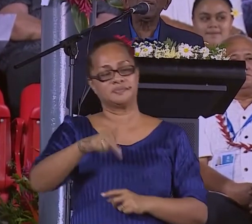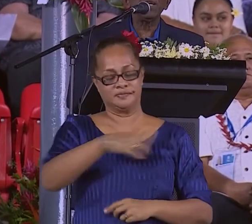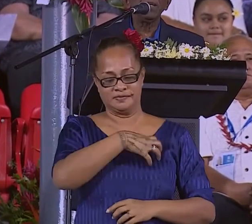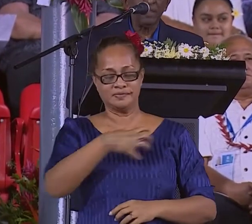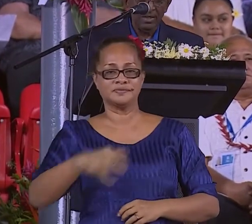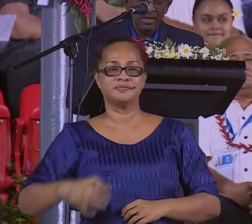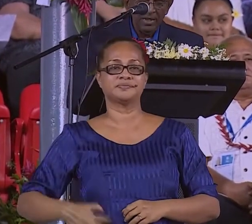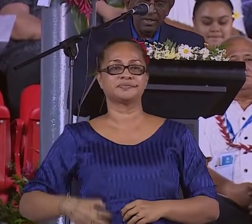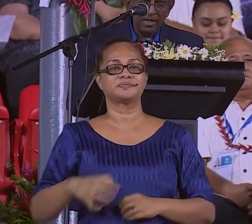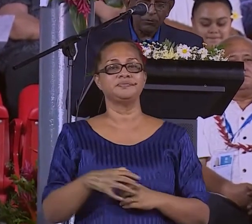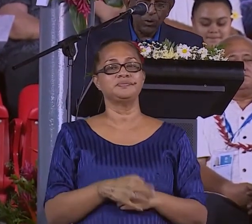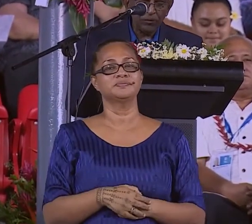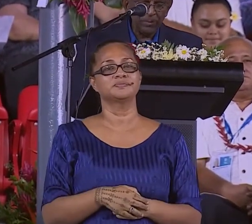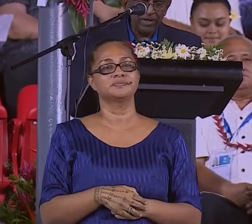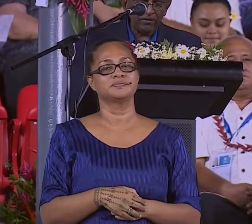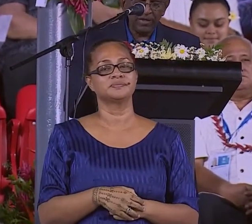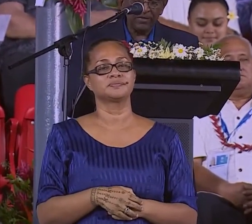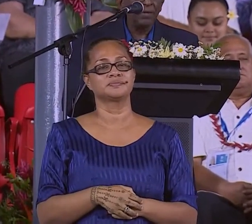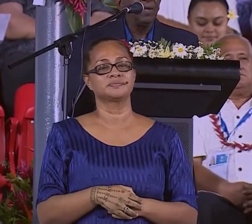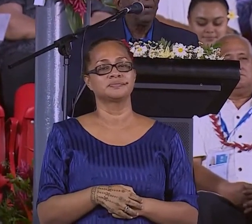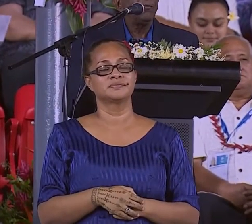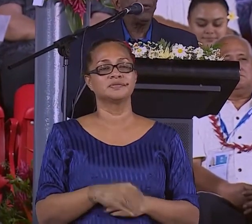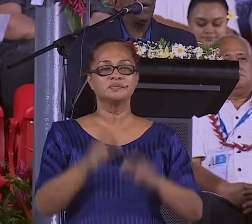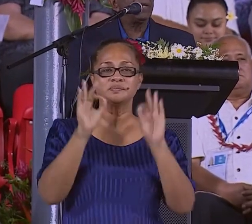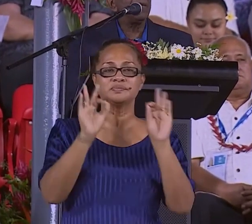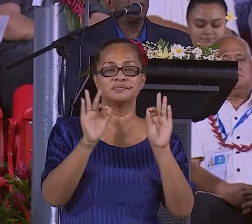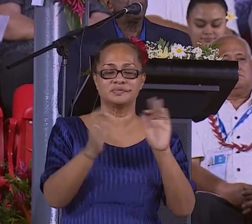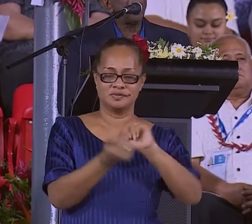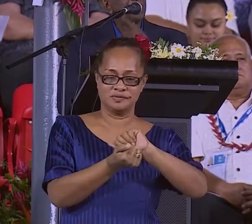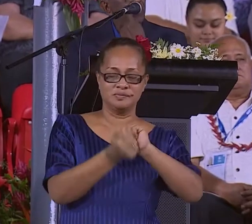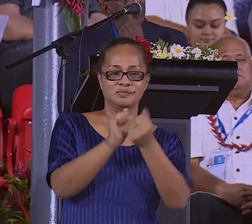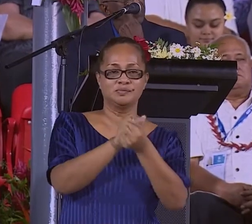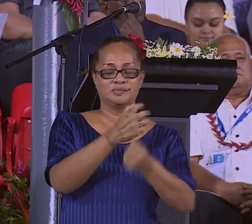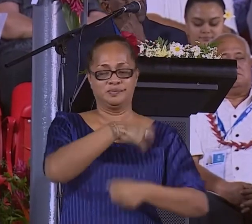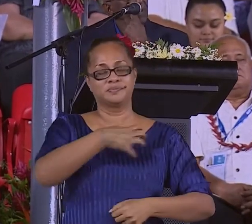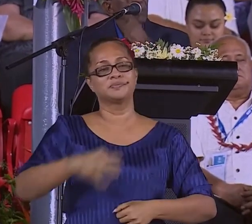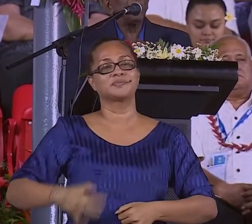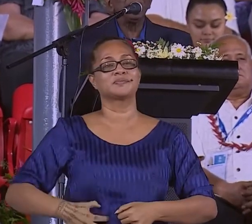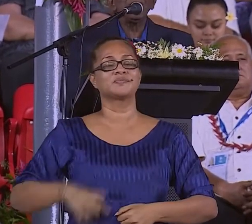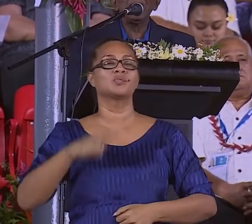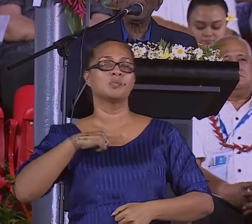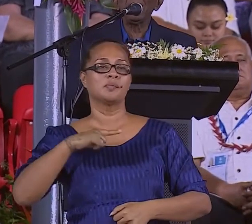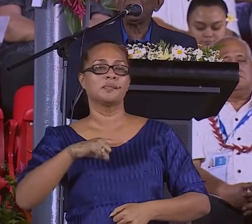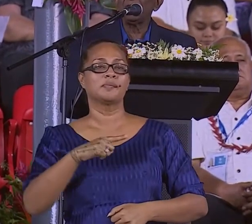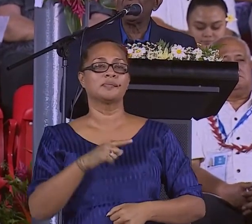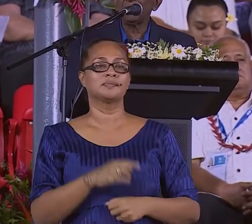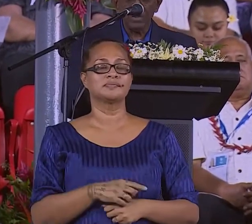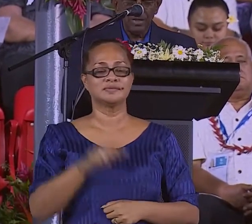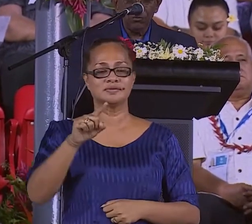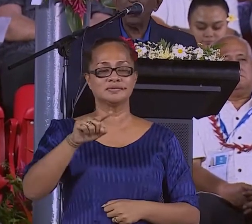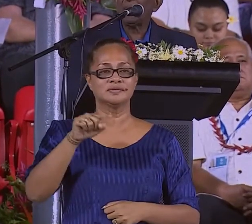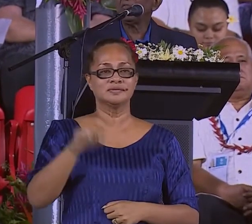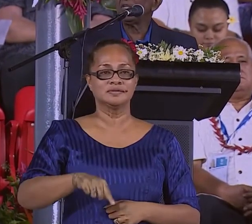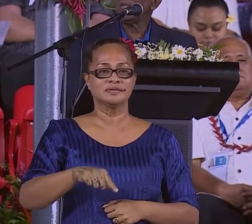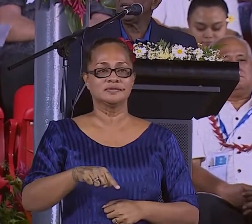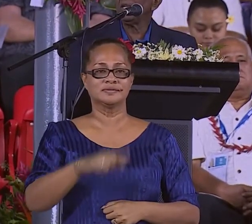in particular their sports ministers, for making it possible for their delegations